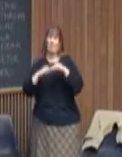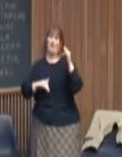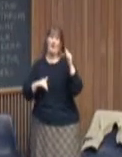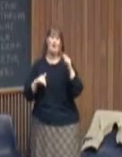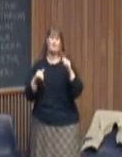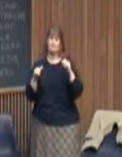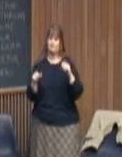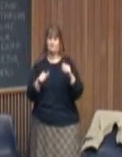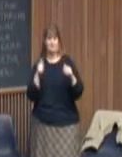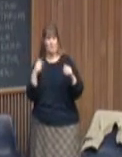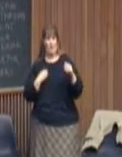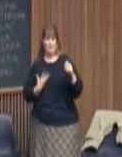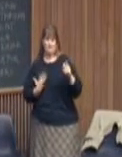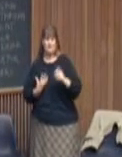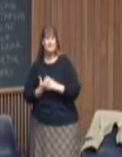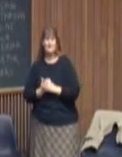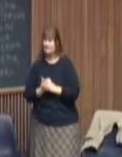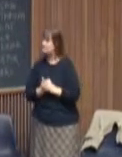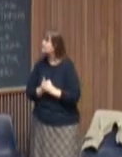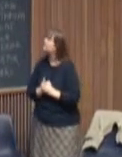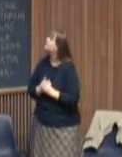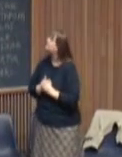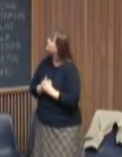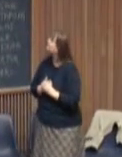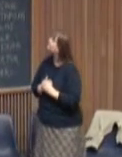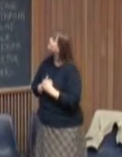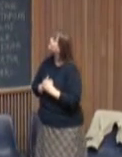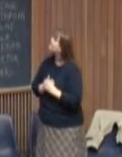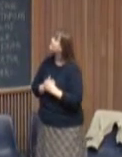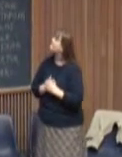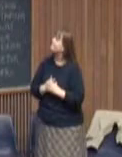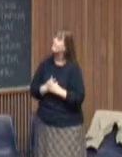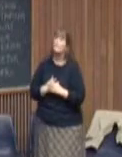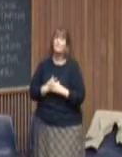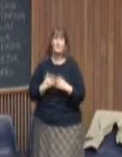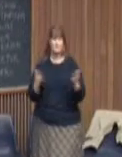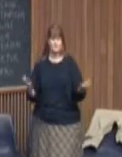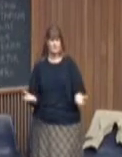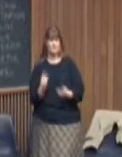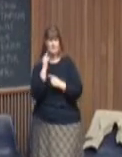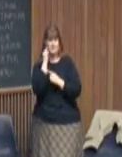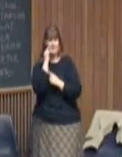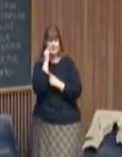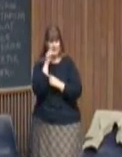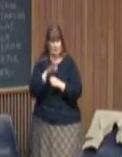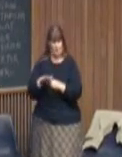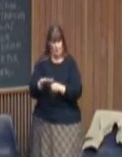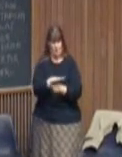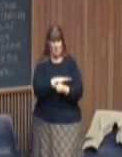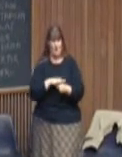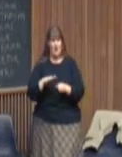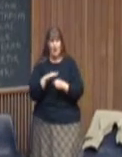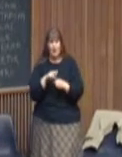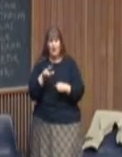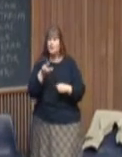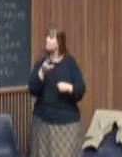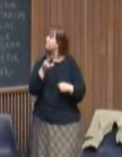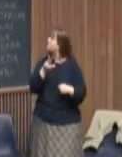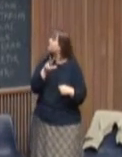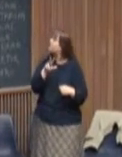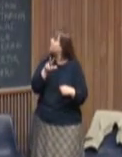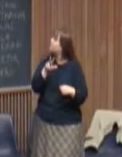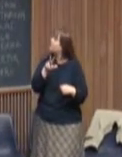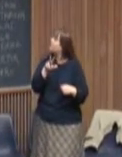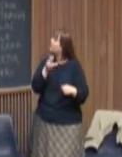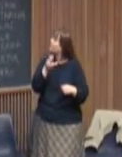for Hispanics. In the San Antonio area, it's 230% more likely to consent